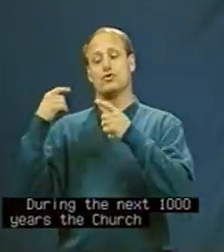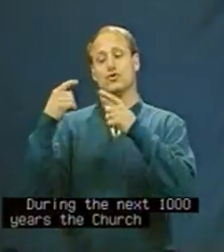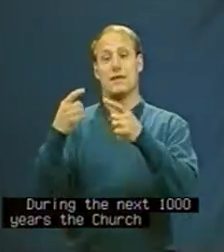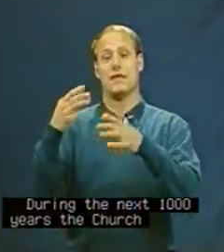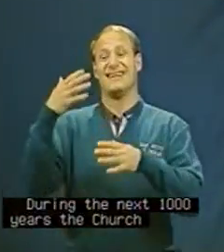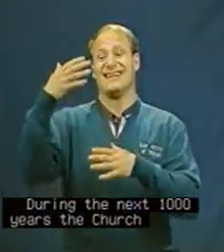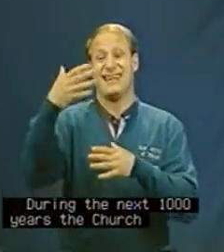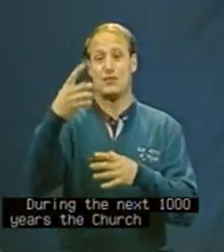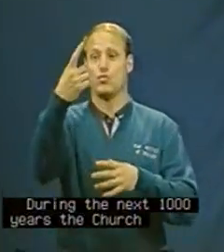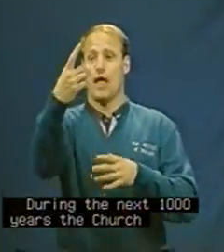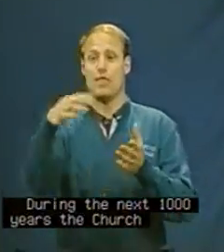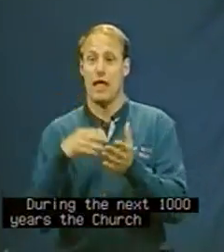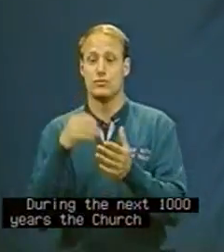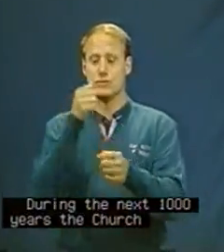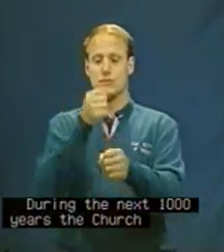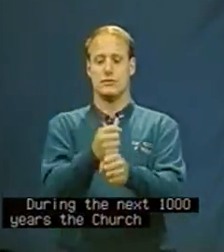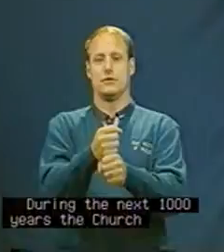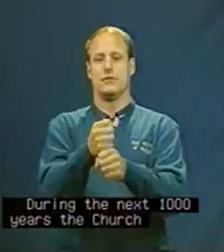During the next 1,000 years, the church